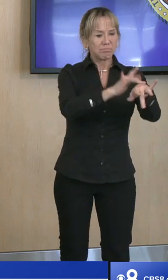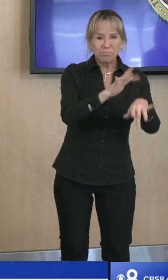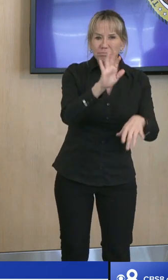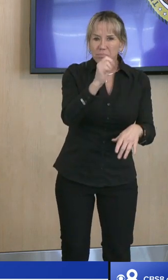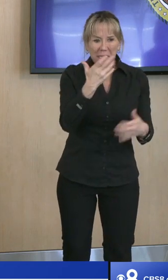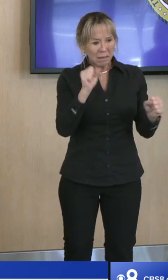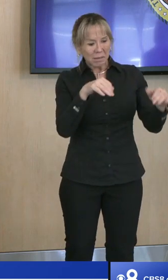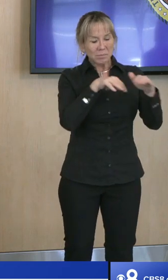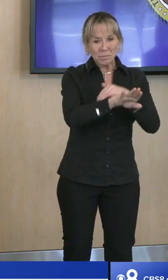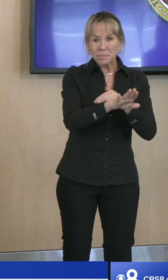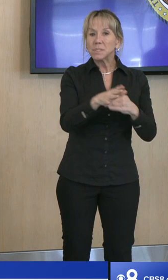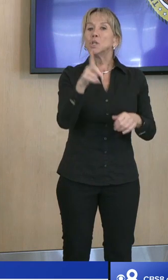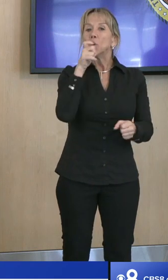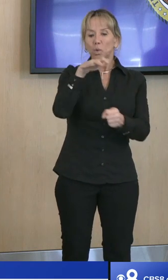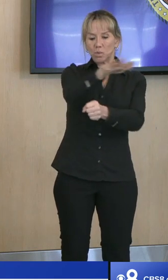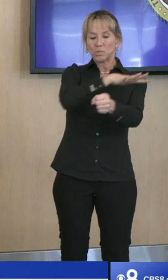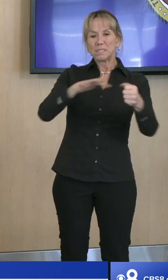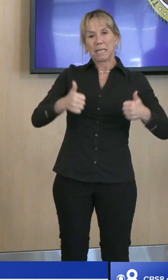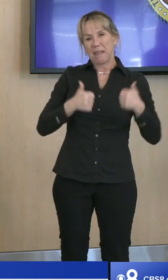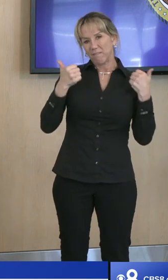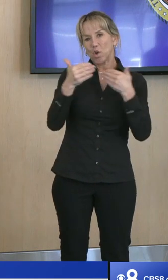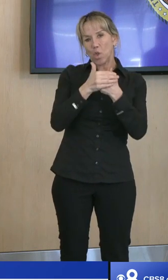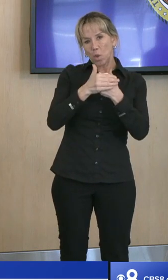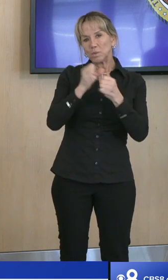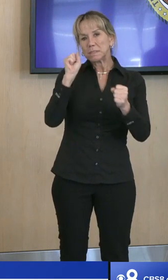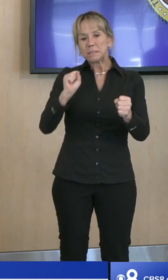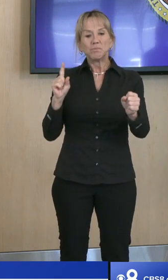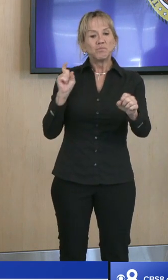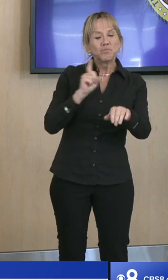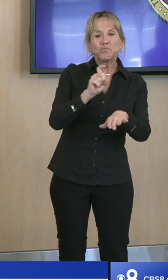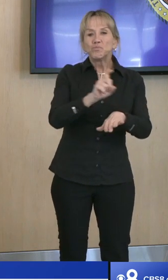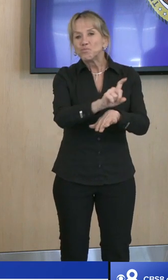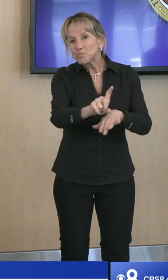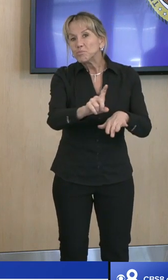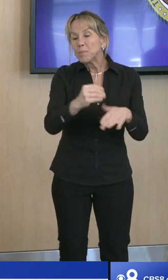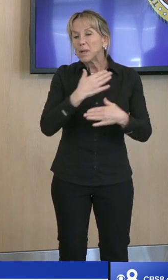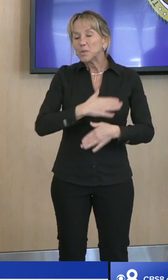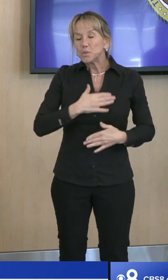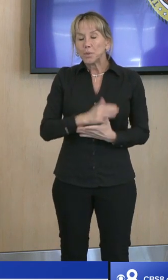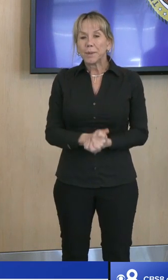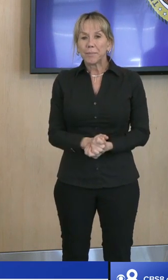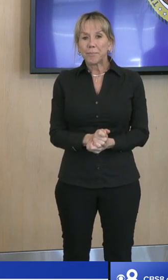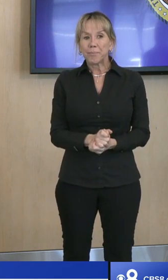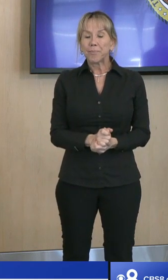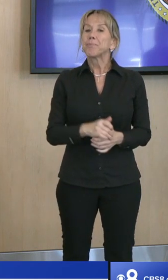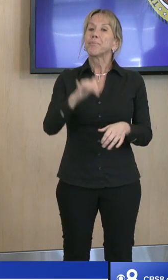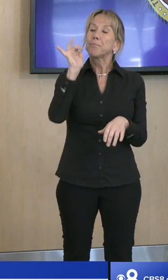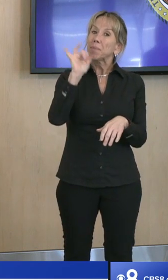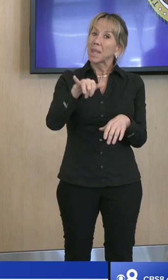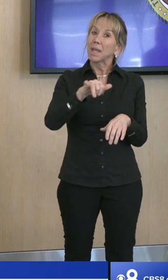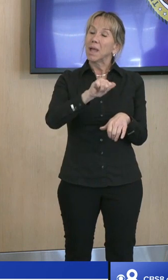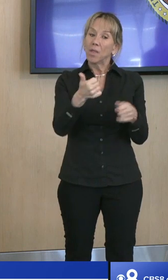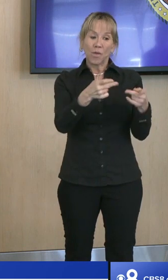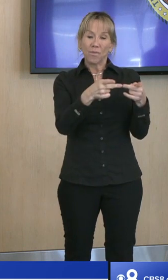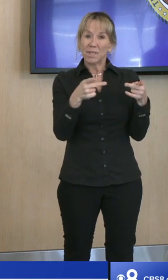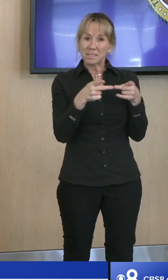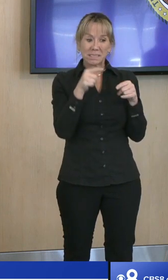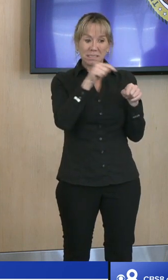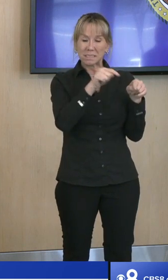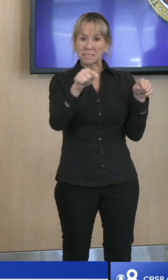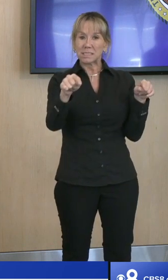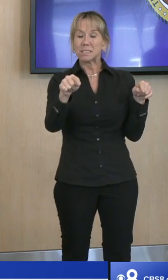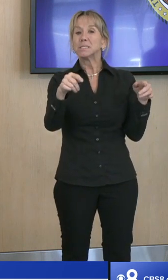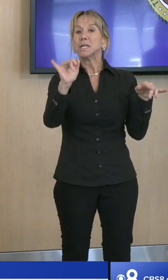within walking distance of these locations. Said facilities shall be used solely